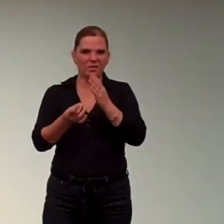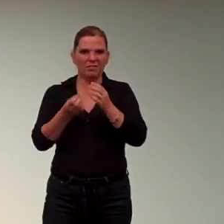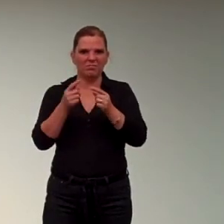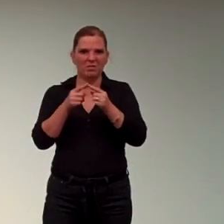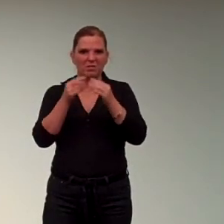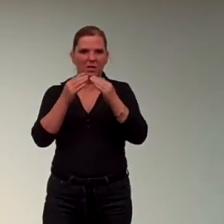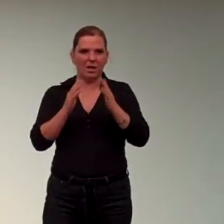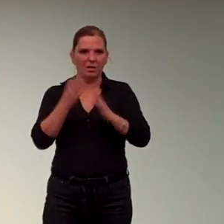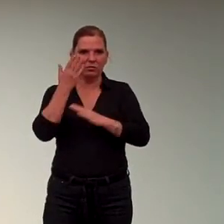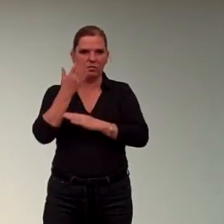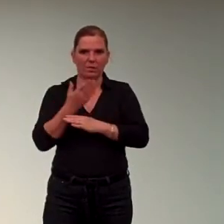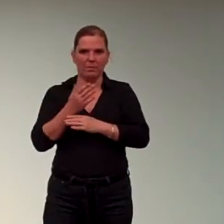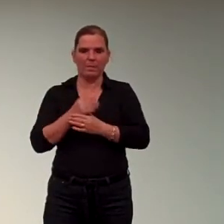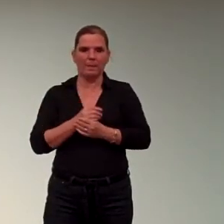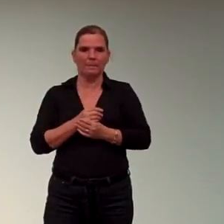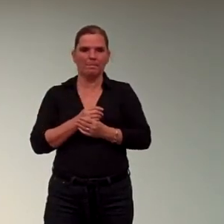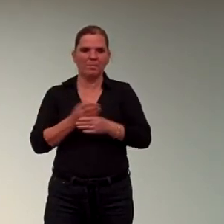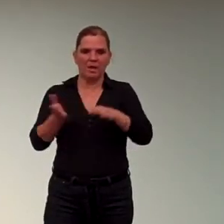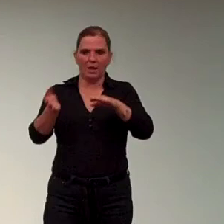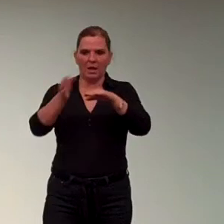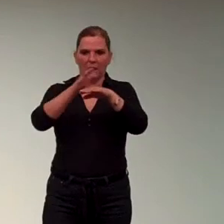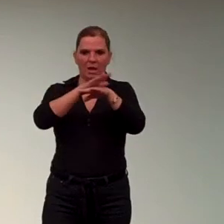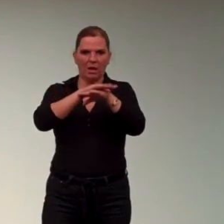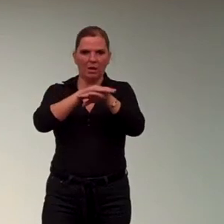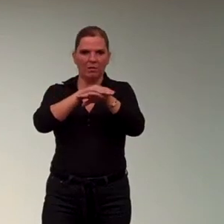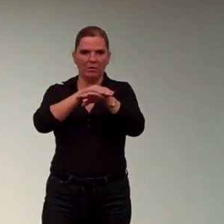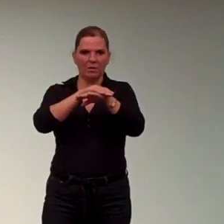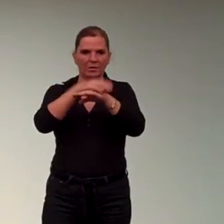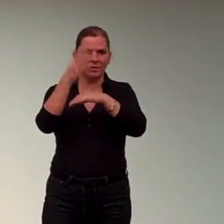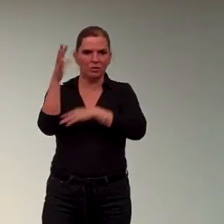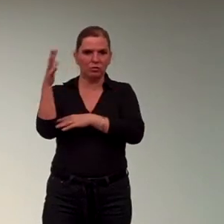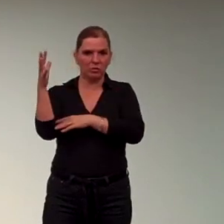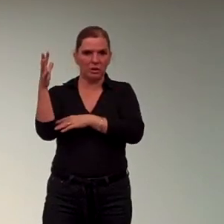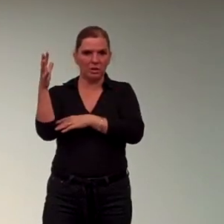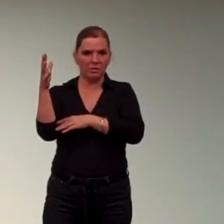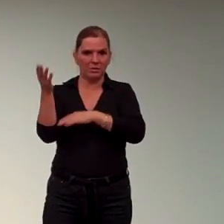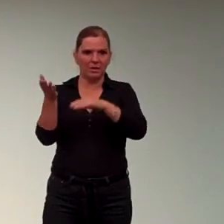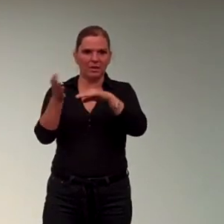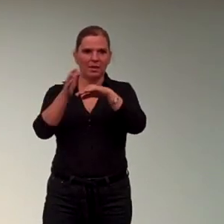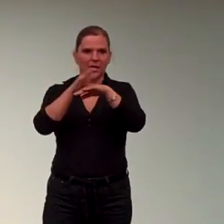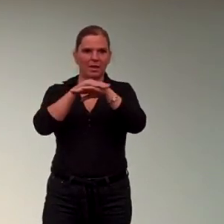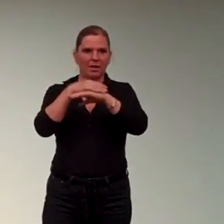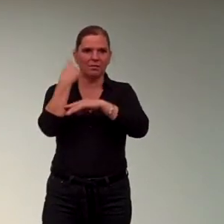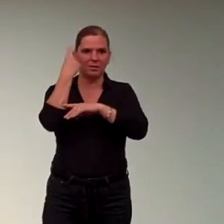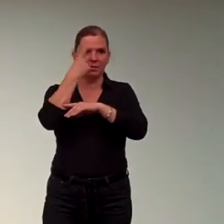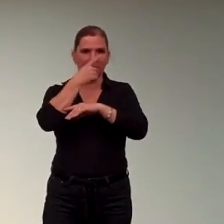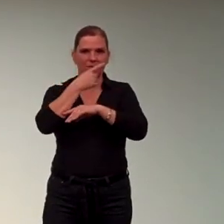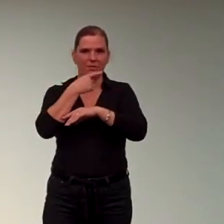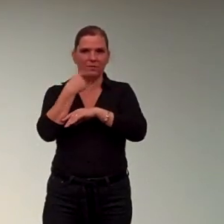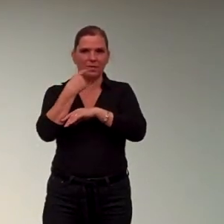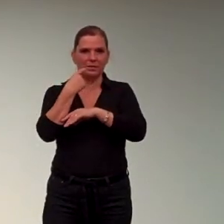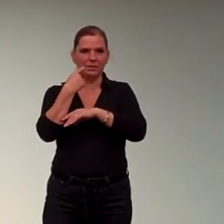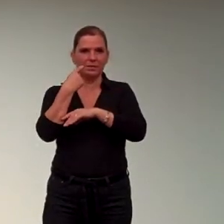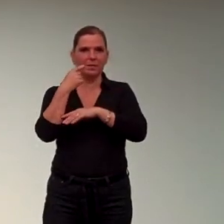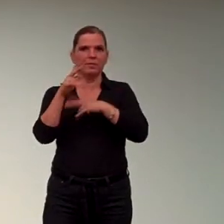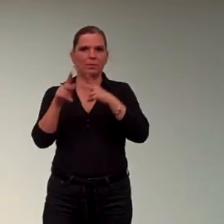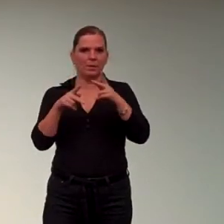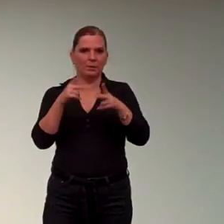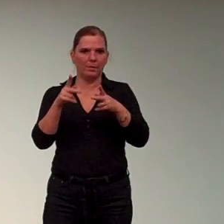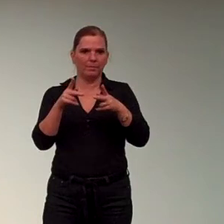front. Okay? Covering the poplar trees, covers the faces of the